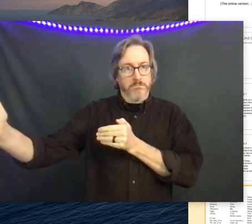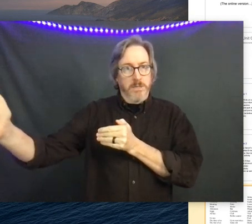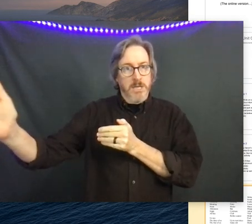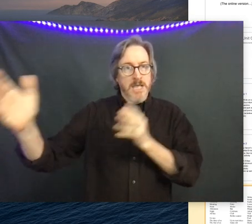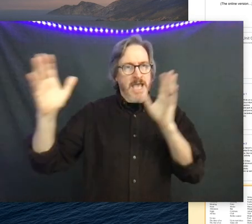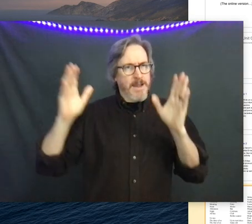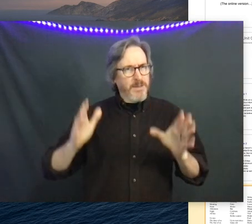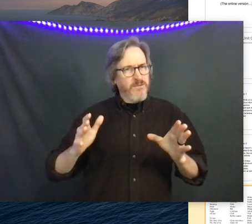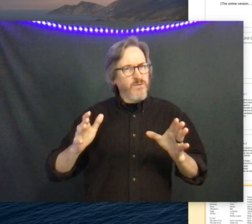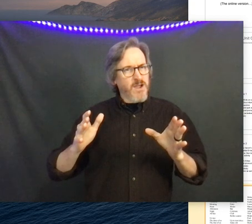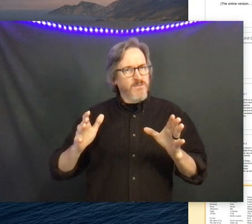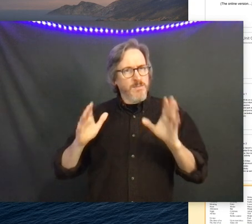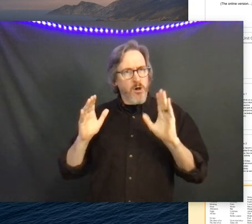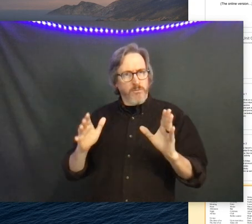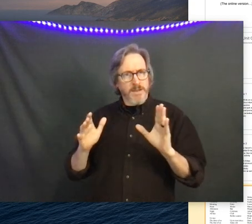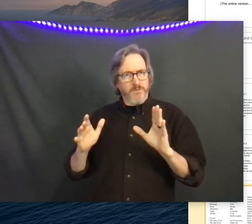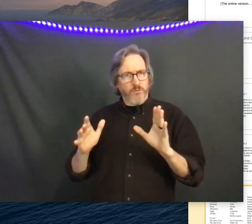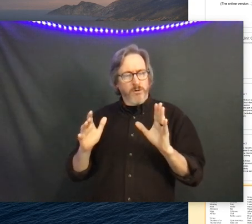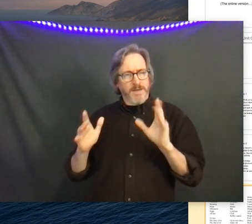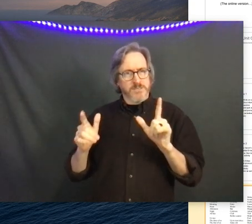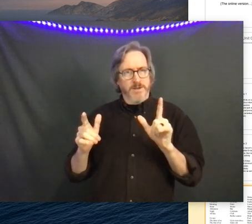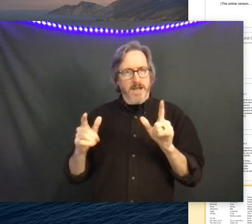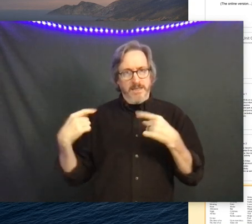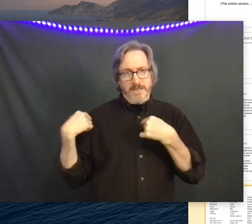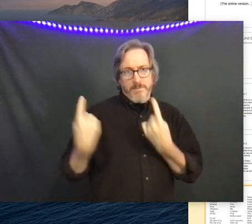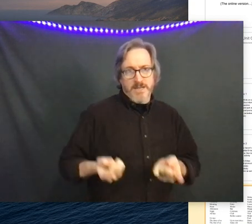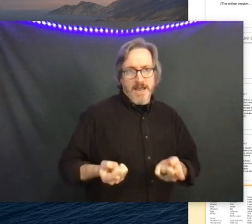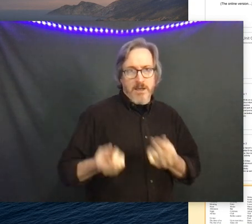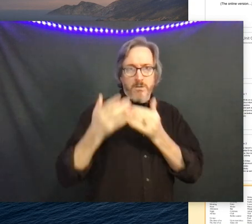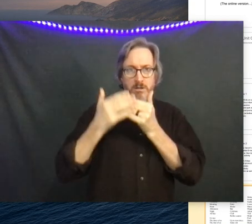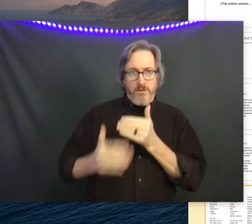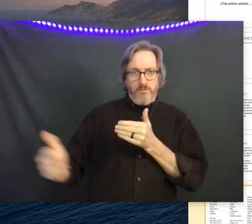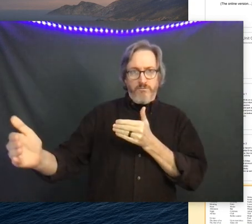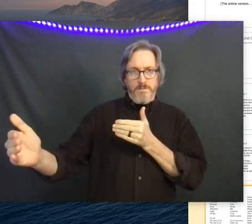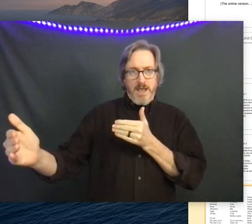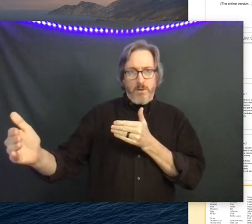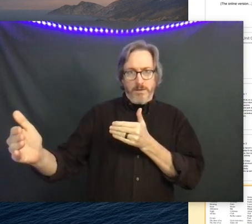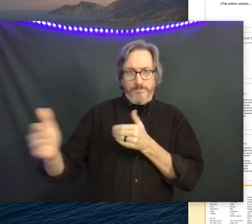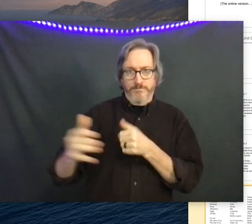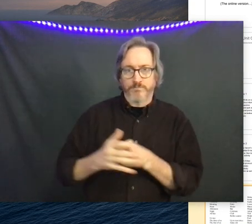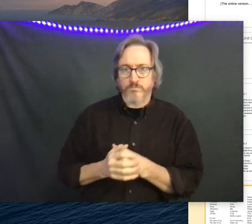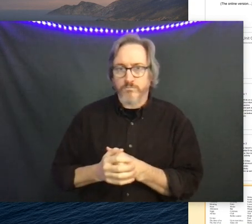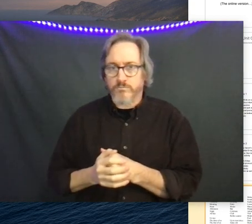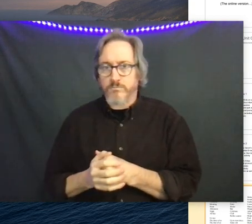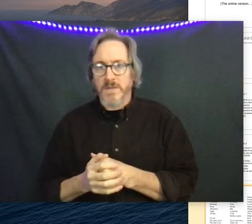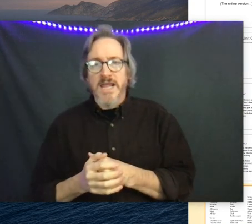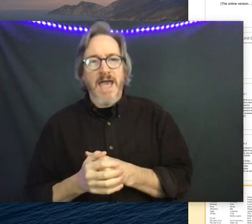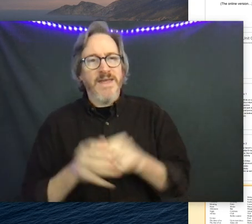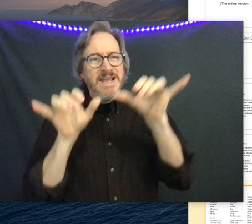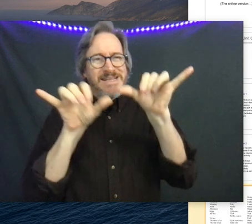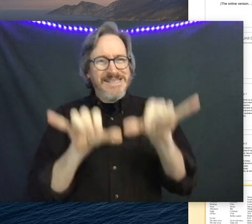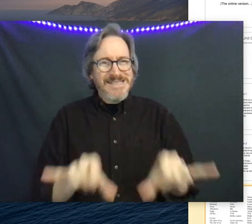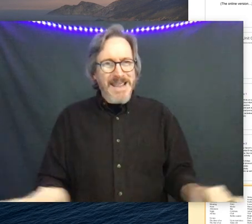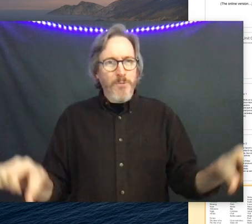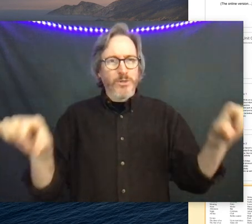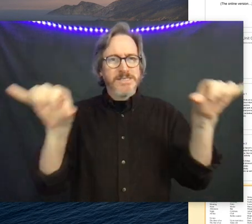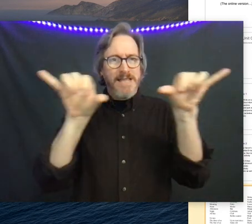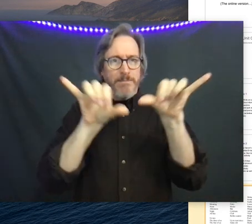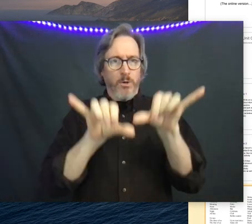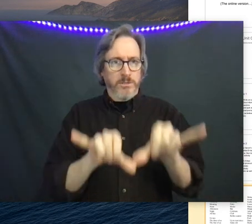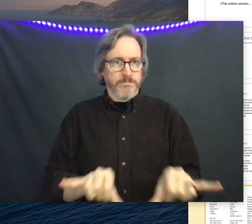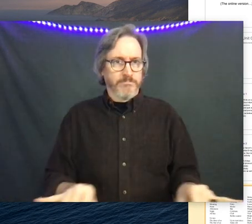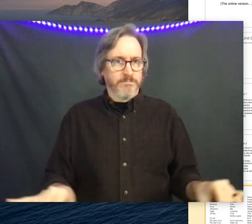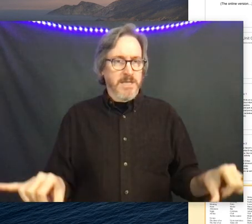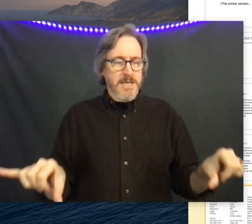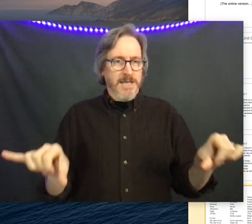on. And I believe we've covered them already before, but I just want to highlight up to now, from now on. And then same old,